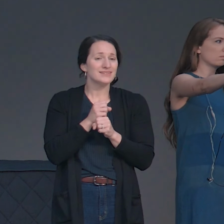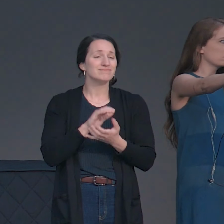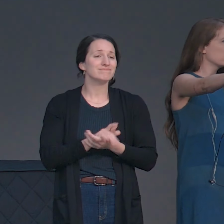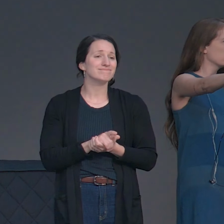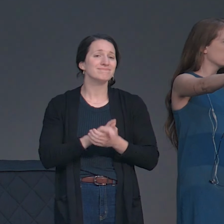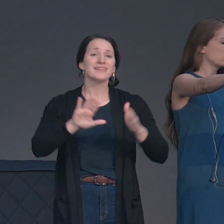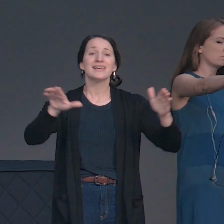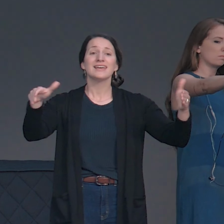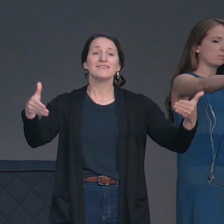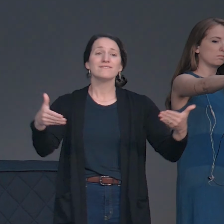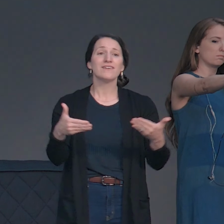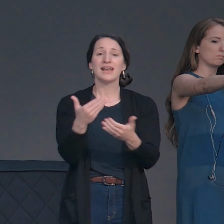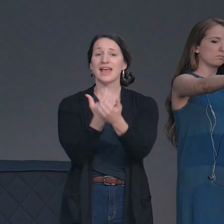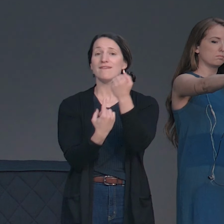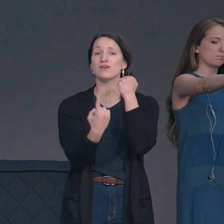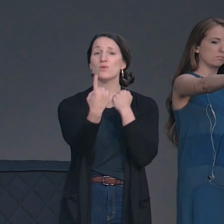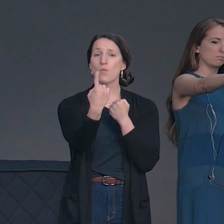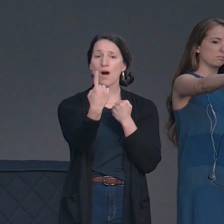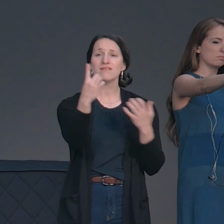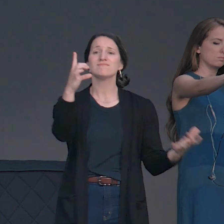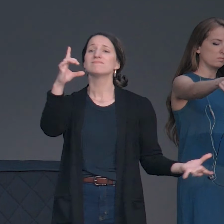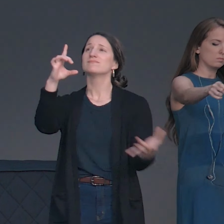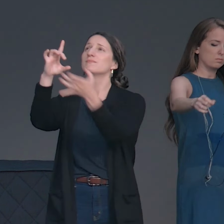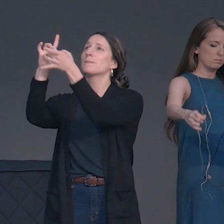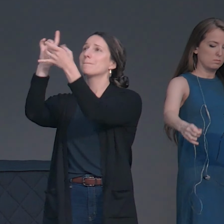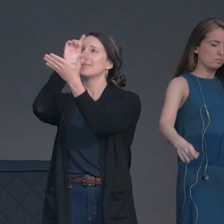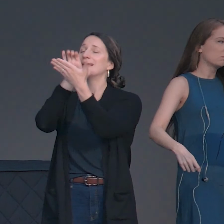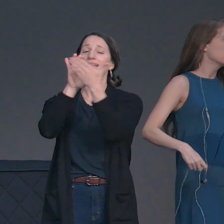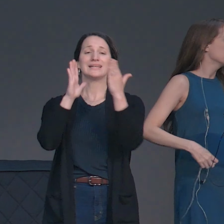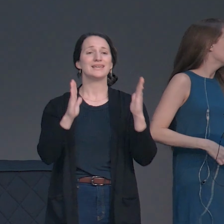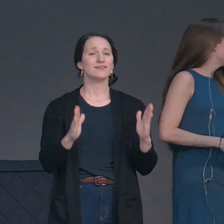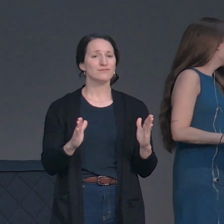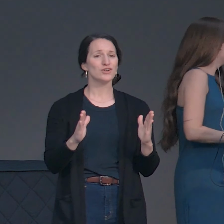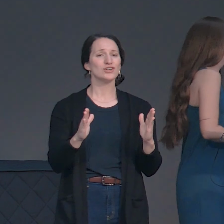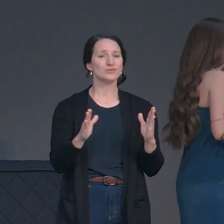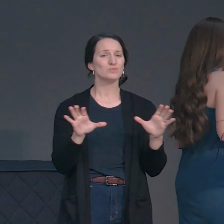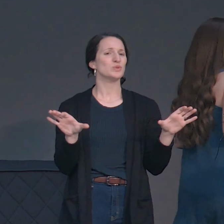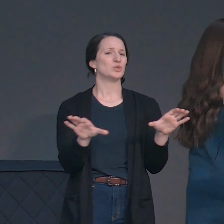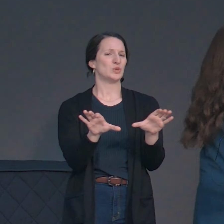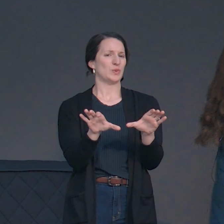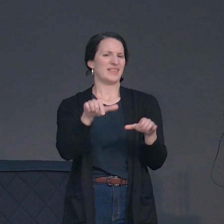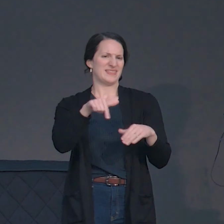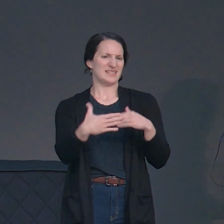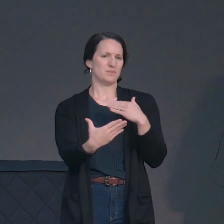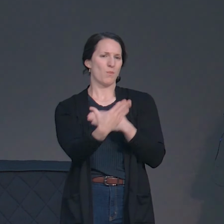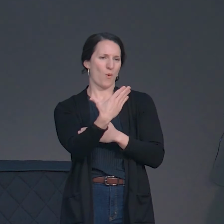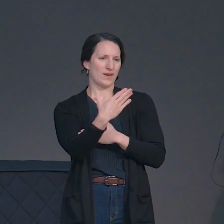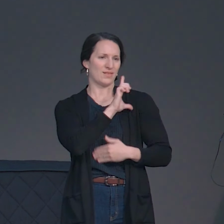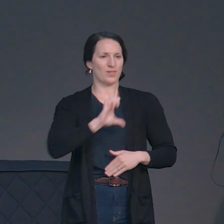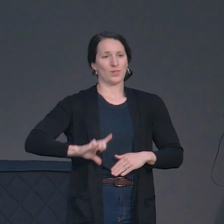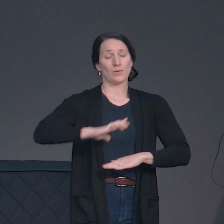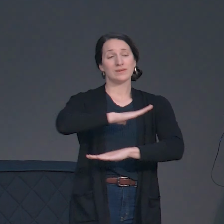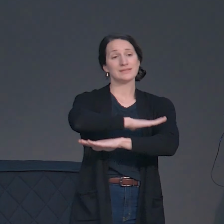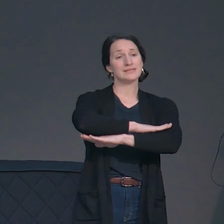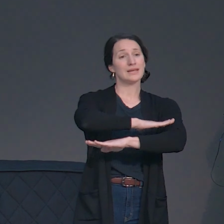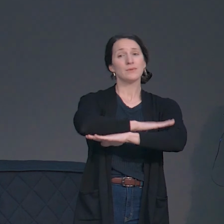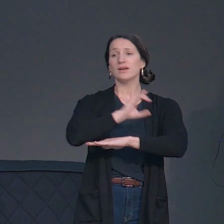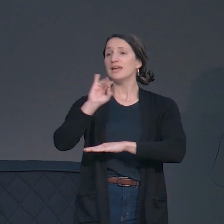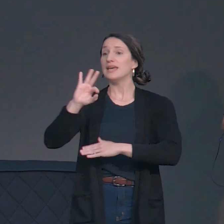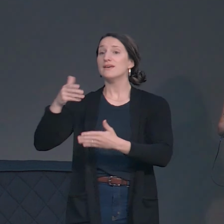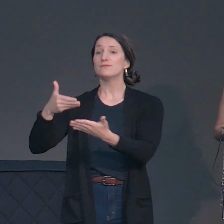believer in Christ here this morning to join us in taking these communion elements. If you're new, you may be